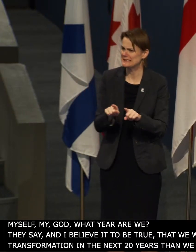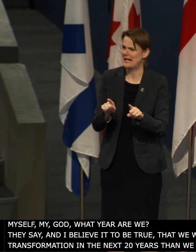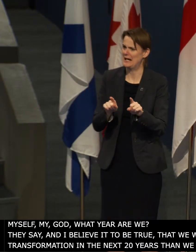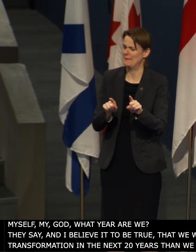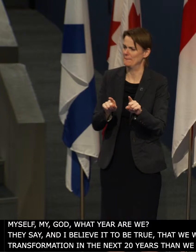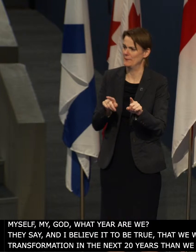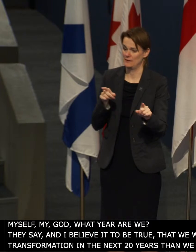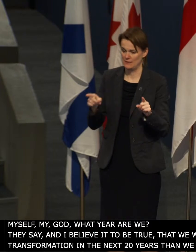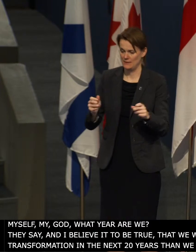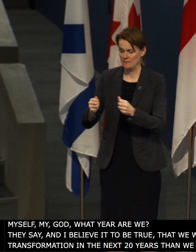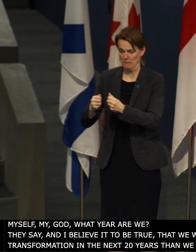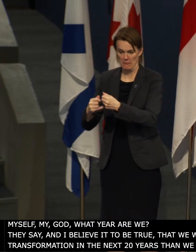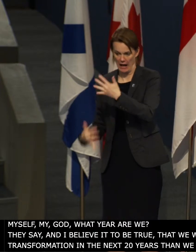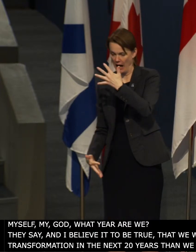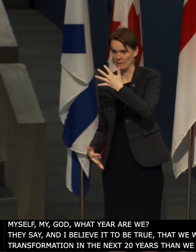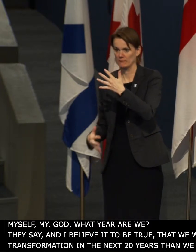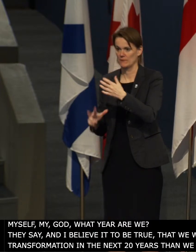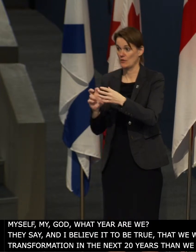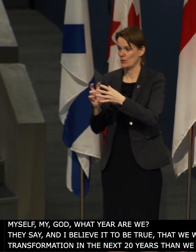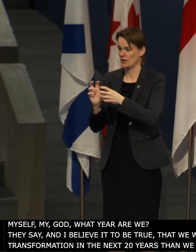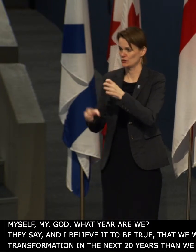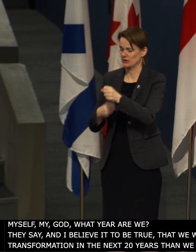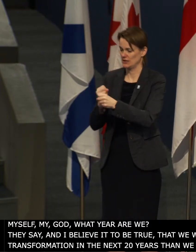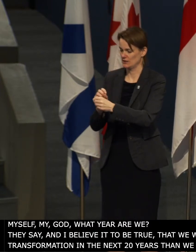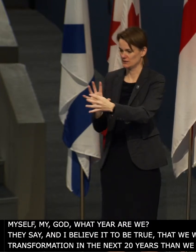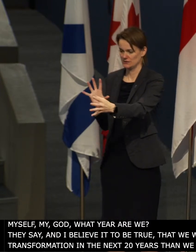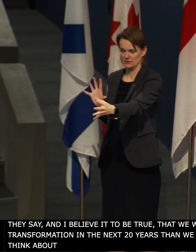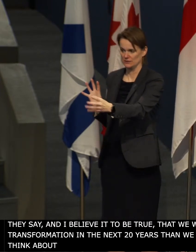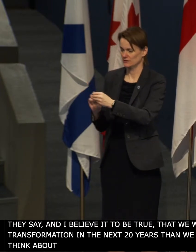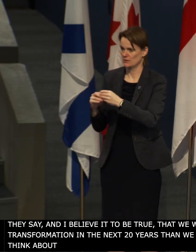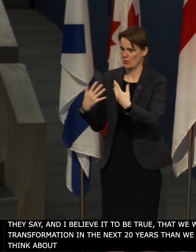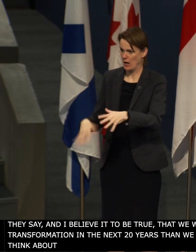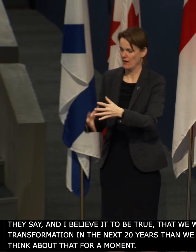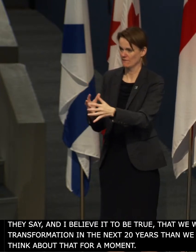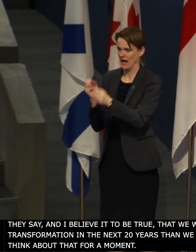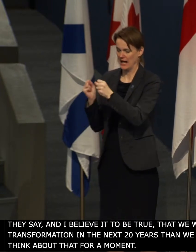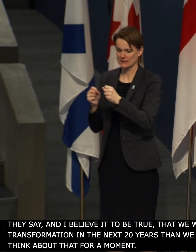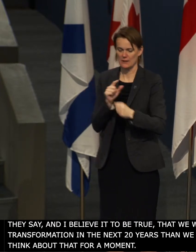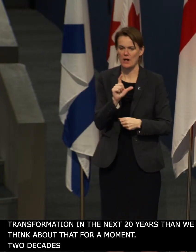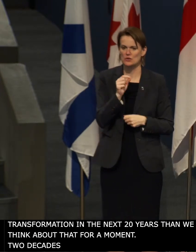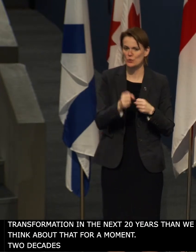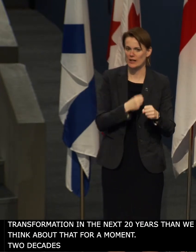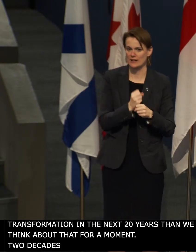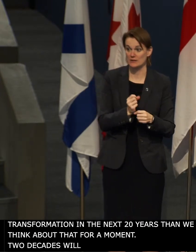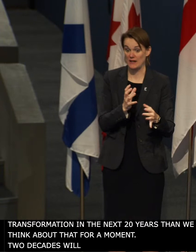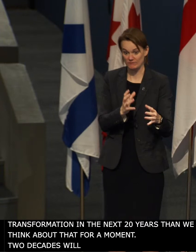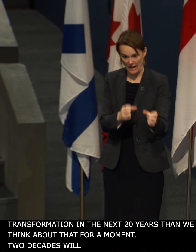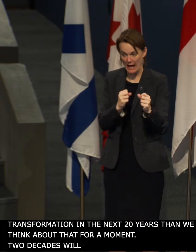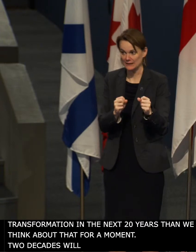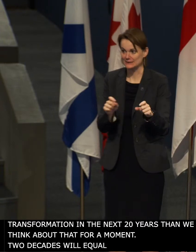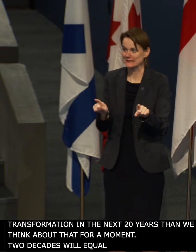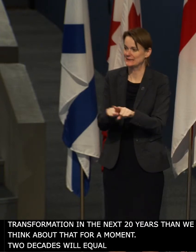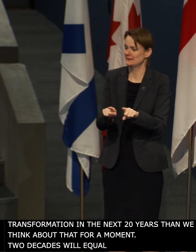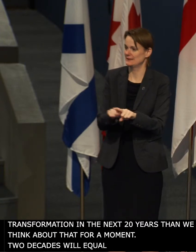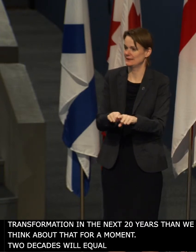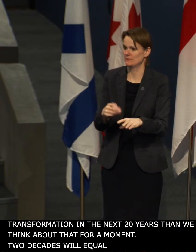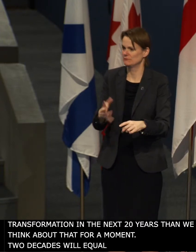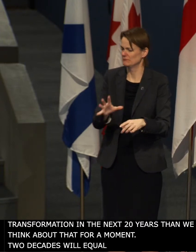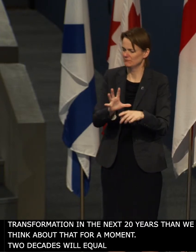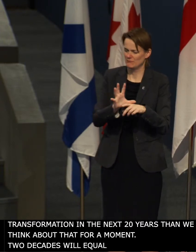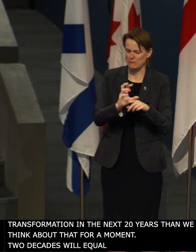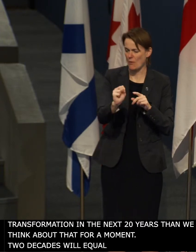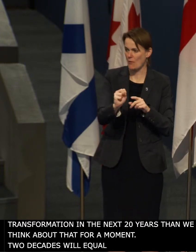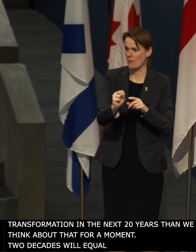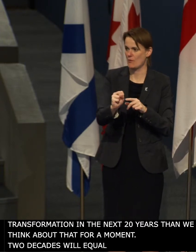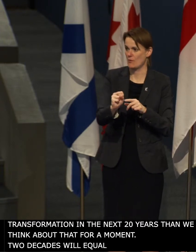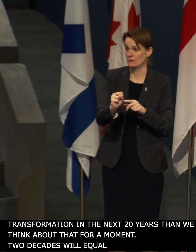300 years. Think about that for a moment. 2 decades will equal 3 centuries. Not